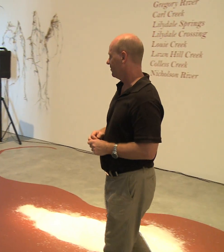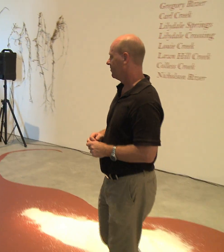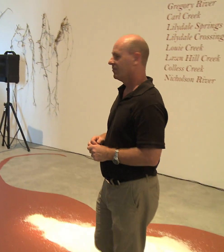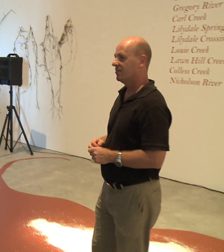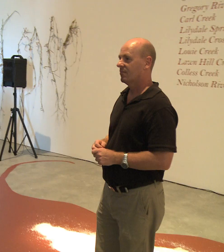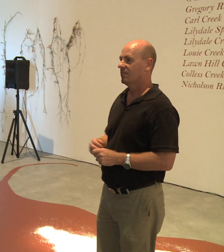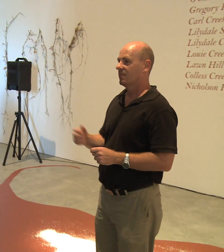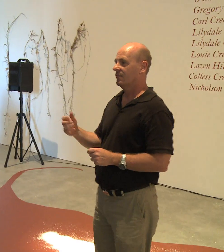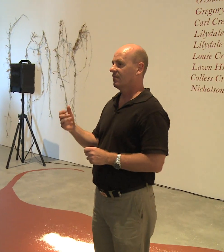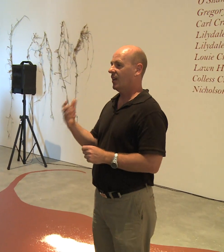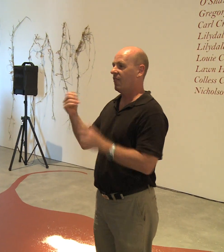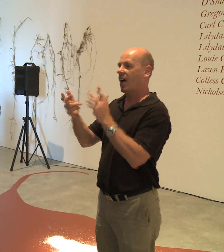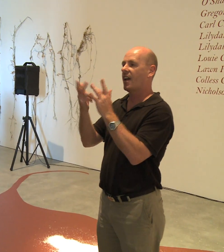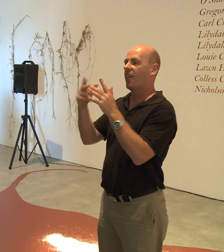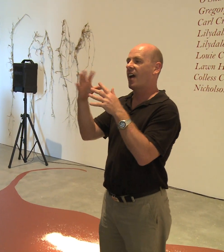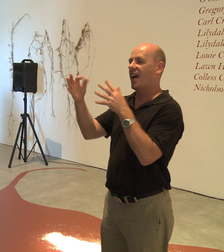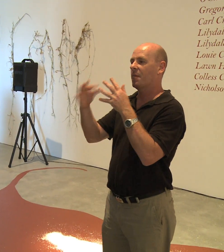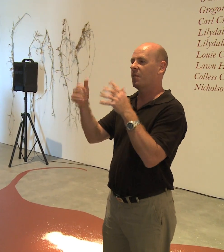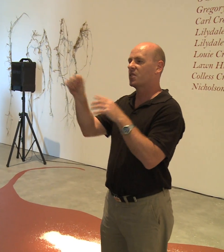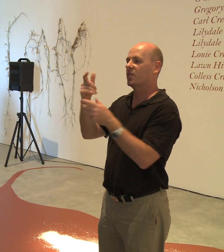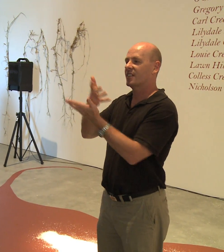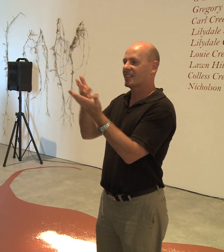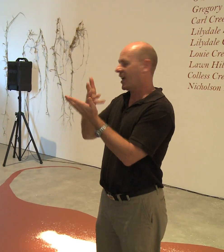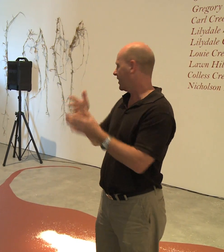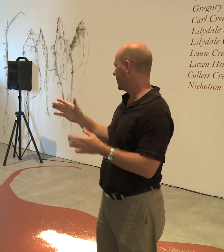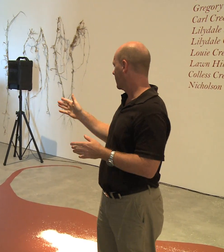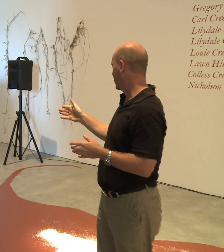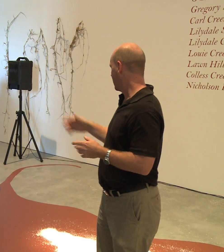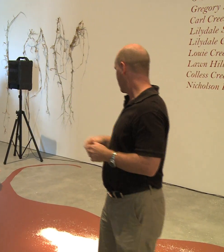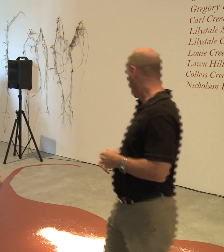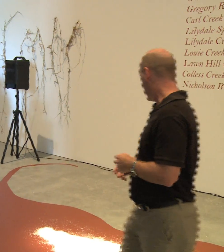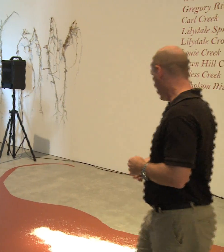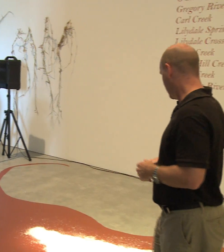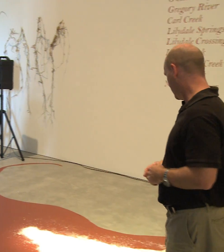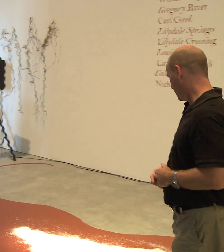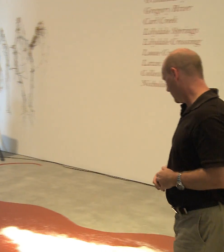There is another element which we should discuss, which is